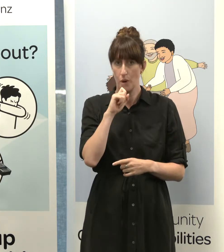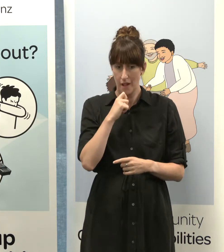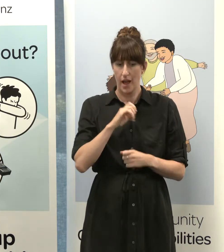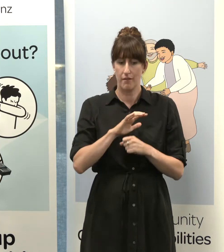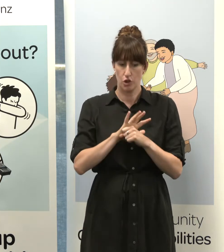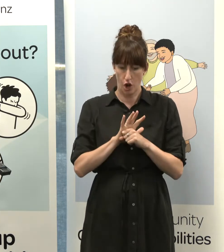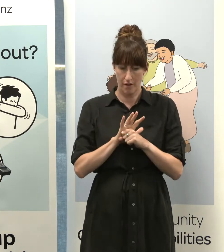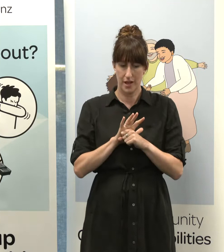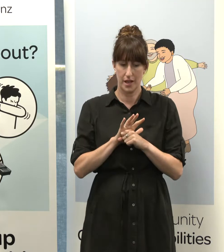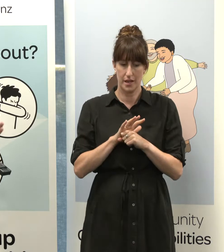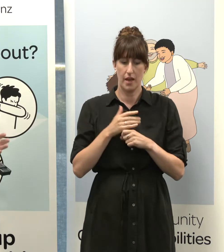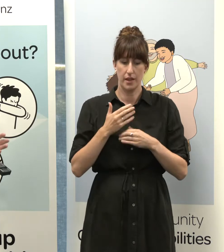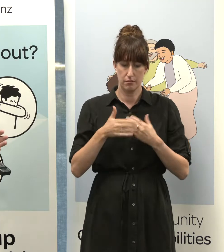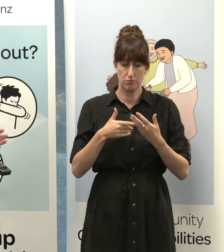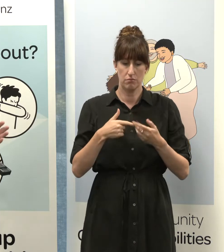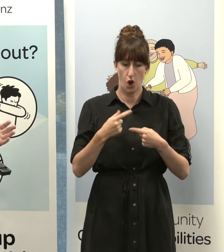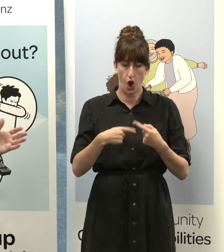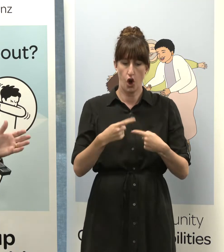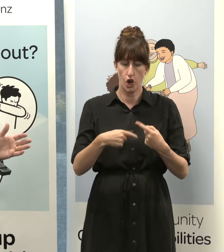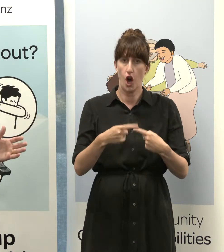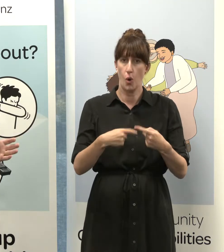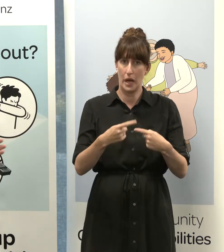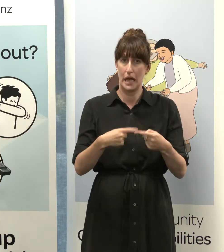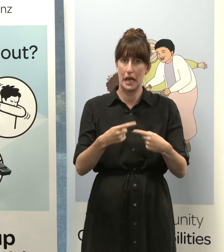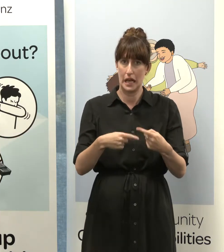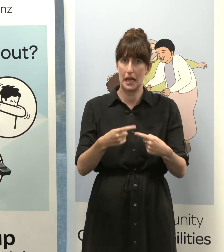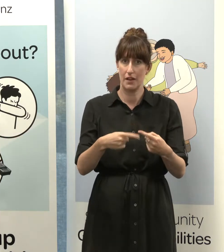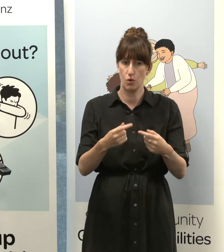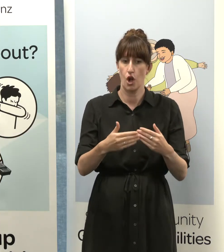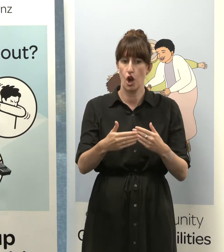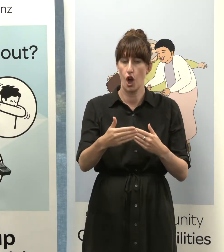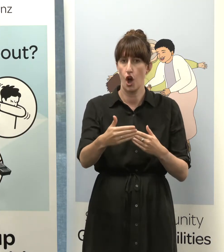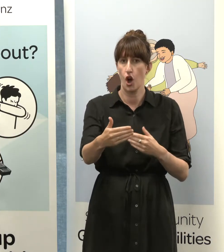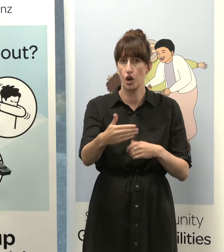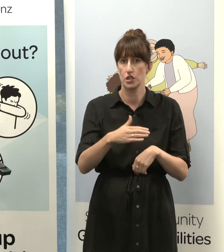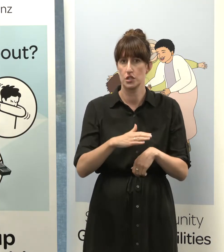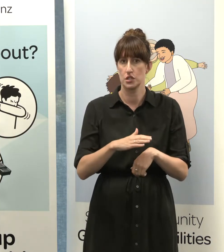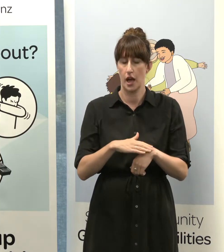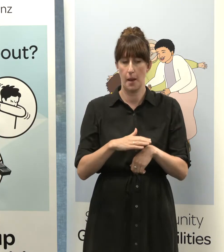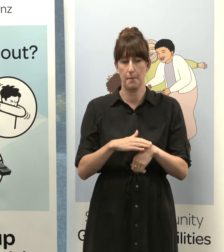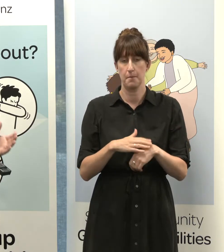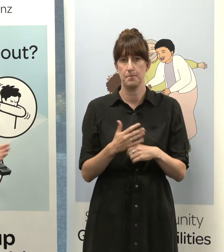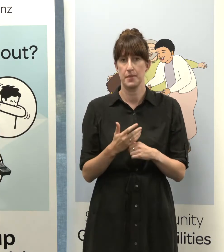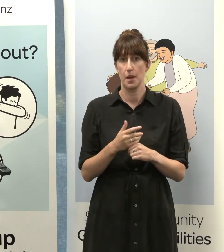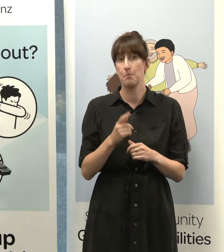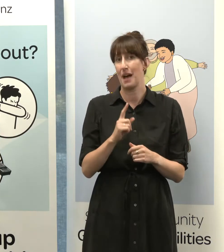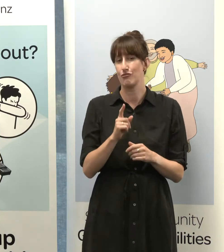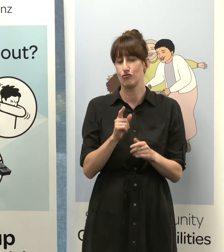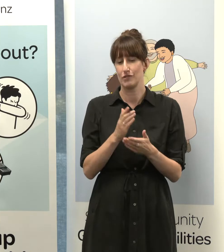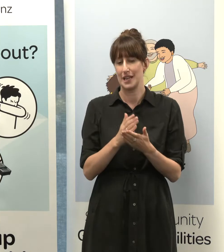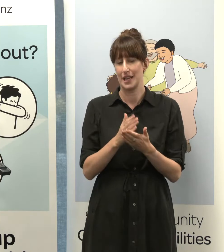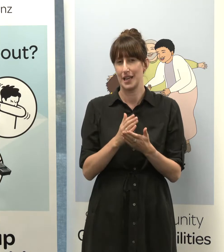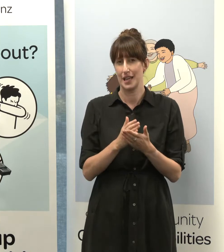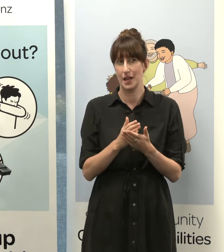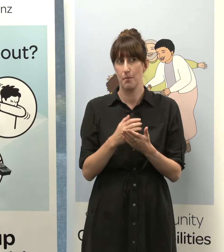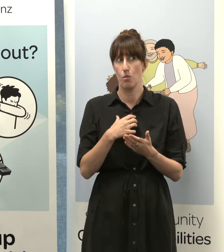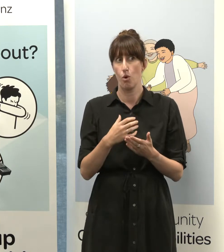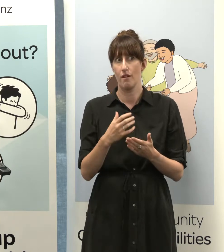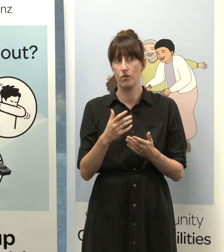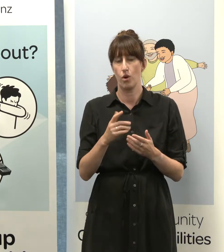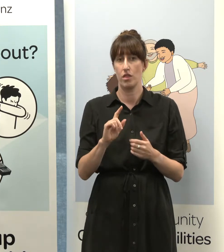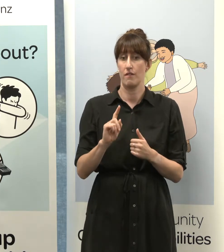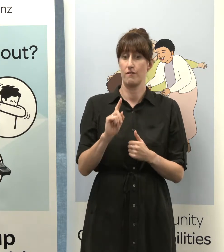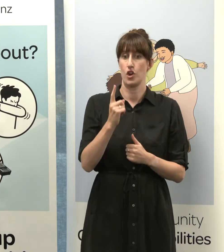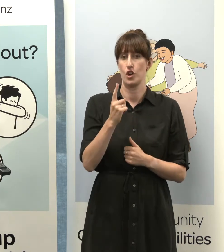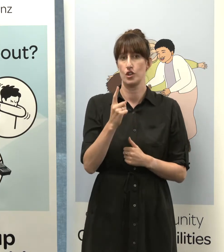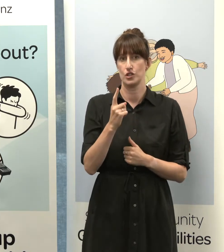symptoms, were from people who had COVID in the first part of the pandemic, so those earlier variants. What will be interesting